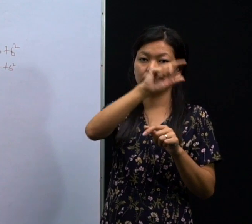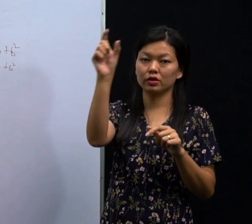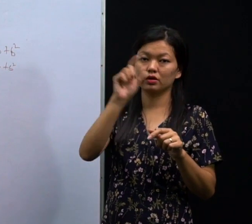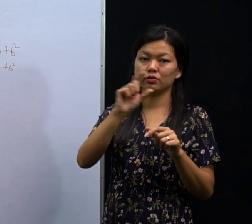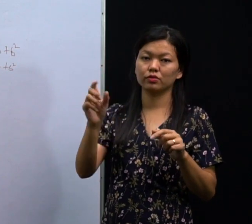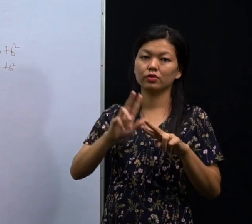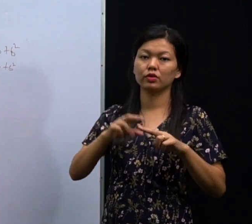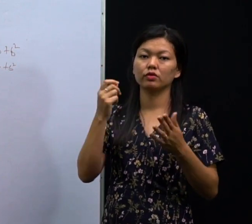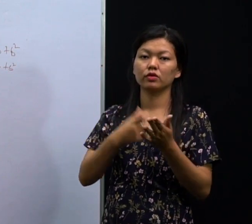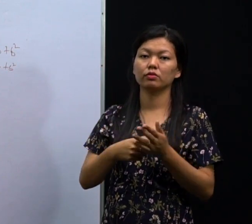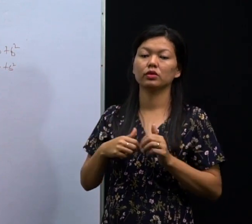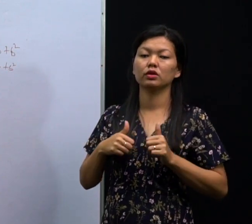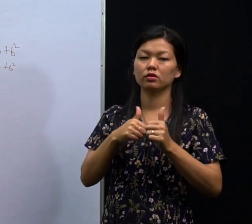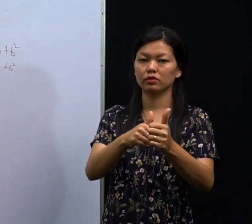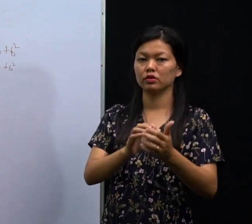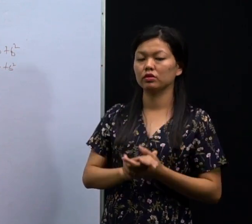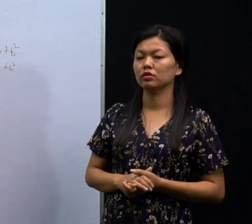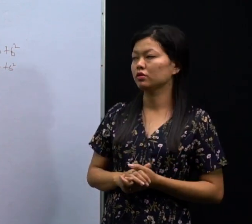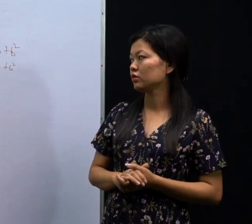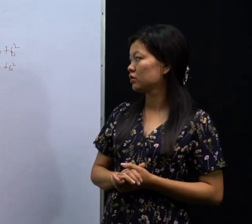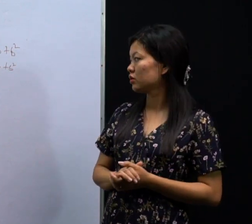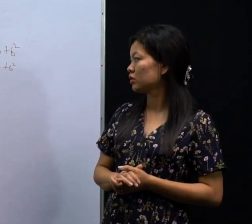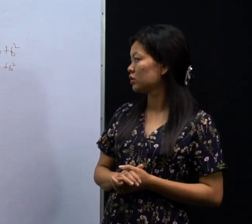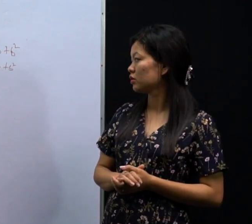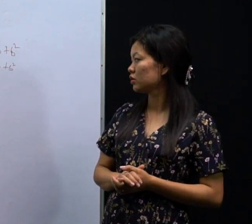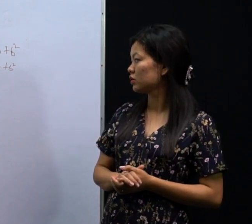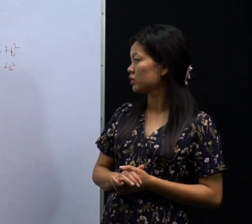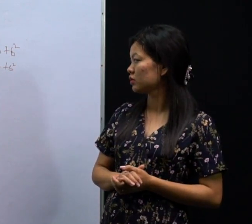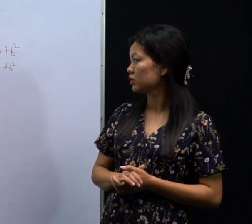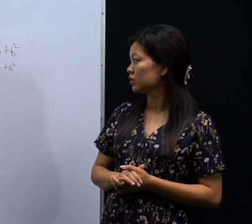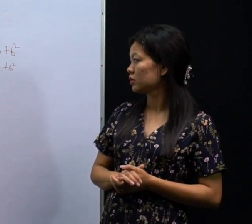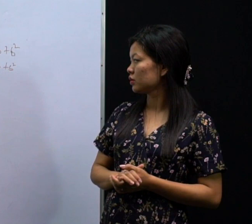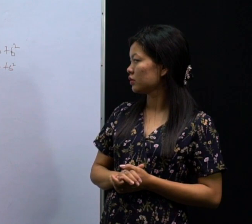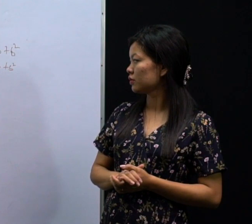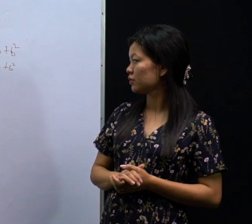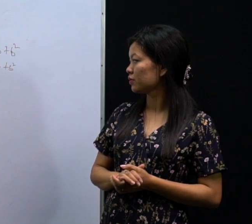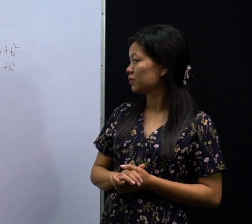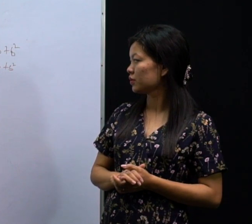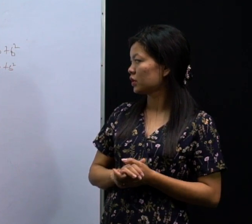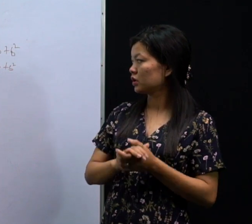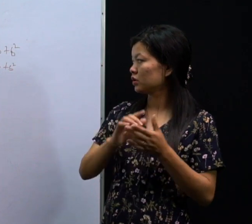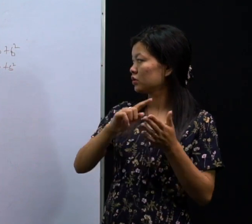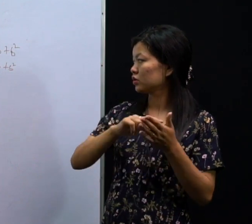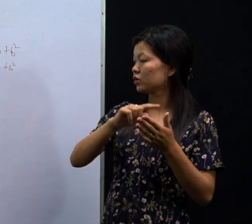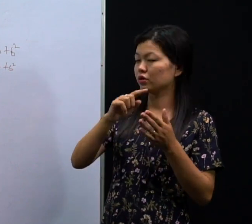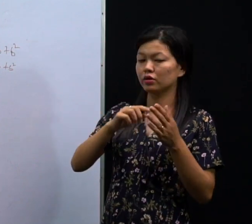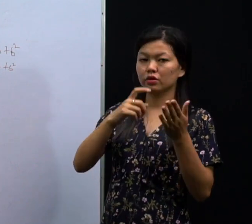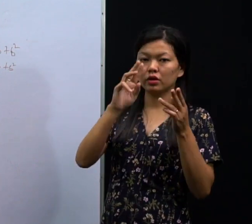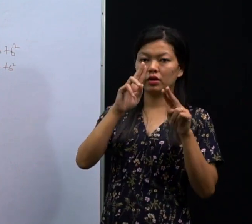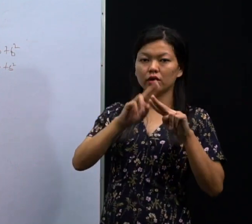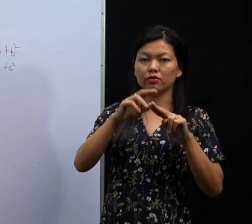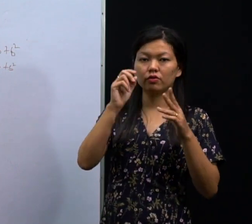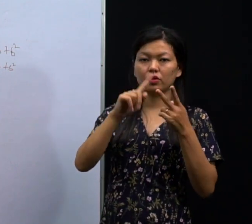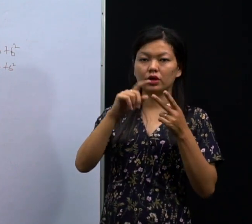ab, b into a plus ab, and b into minus b plus